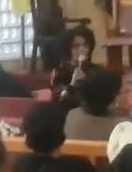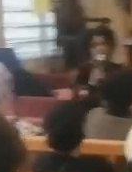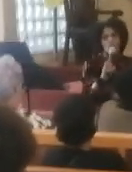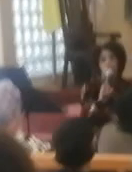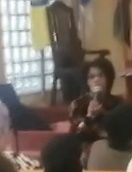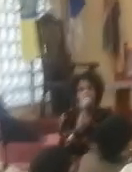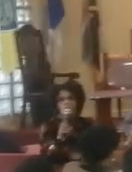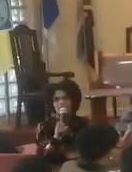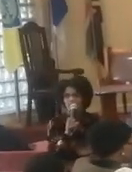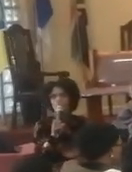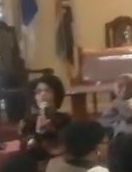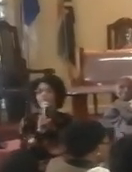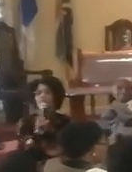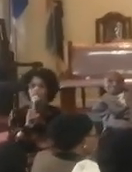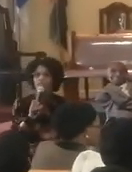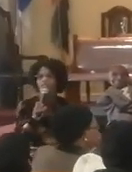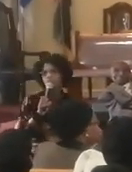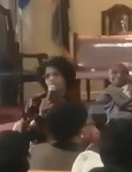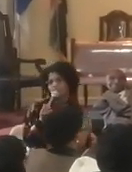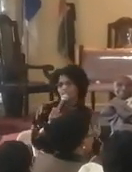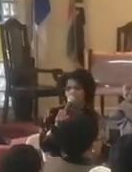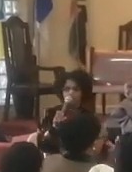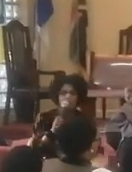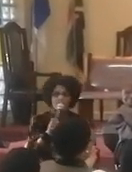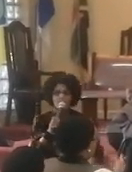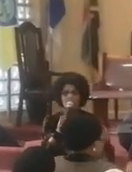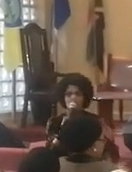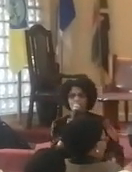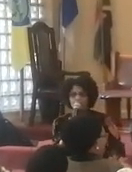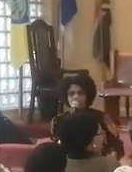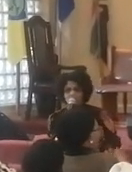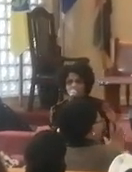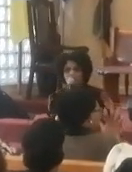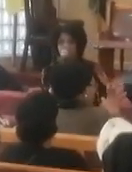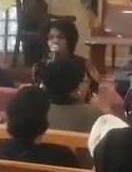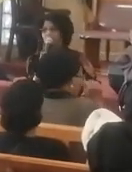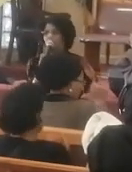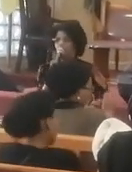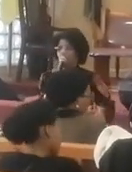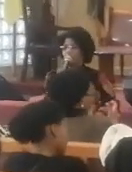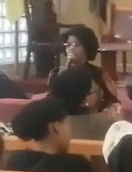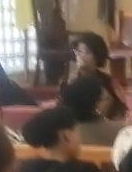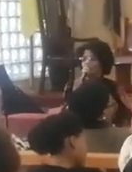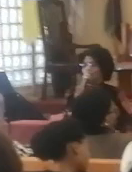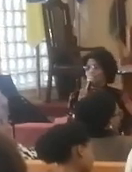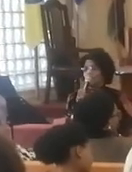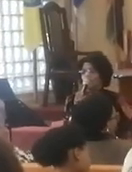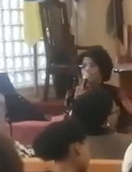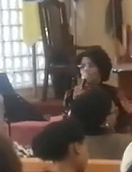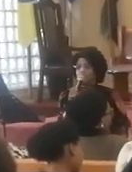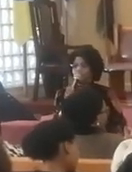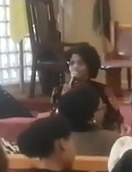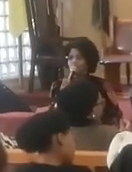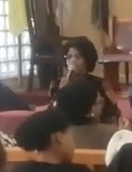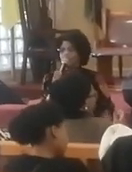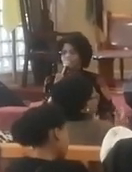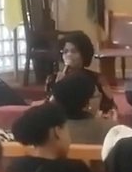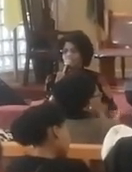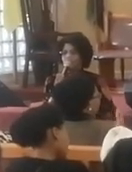something or on someone. And it was the case with his disciples. Right? And Jesus answered and